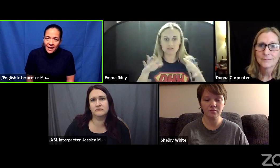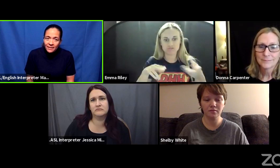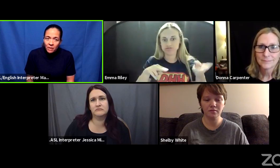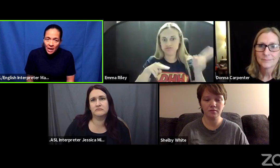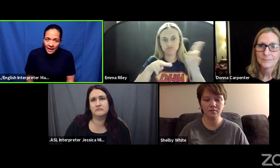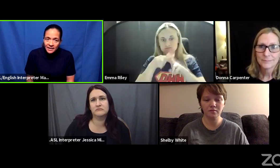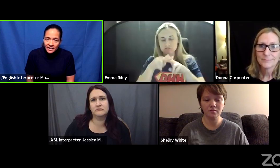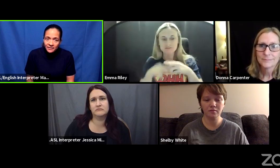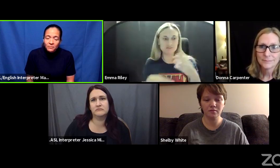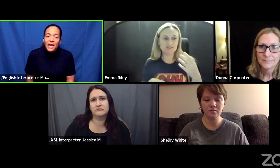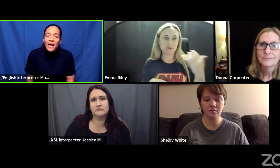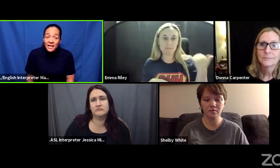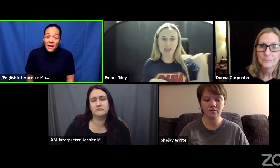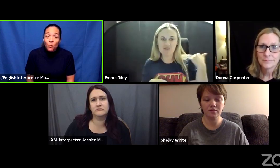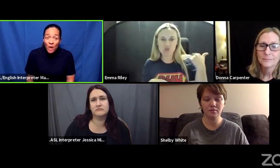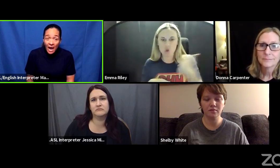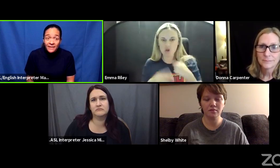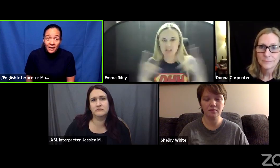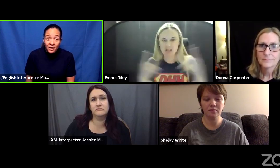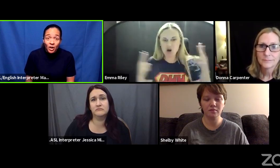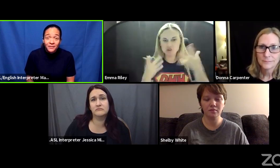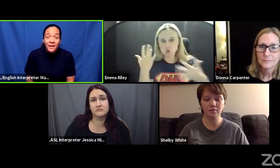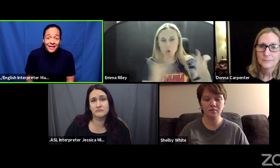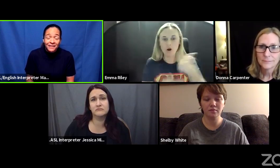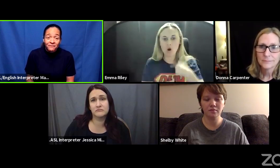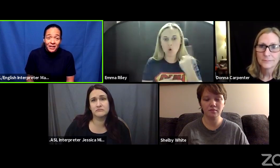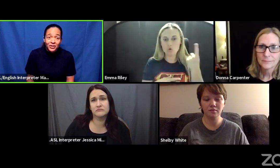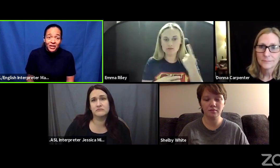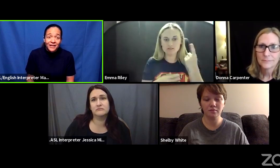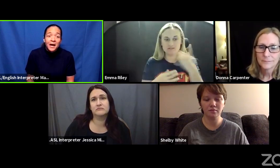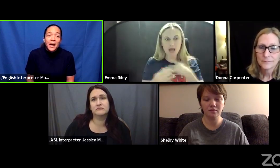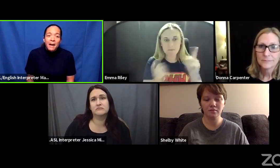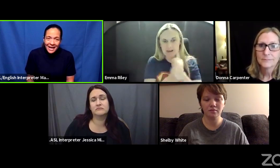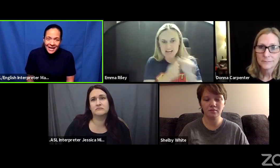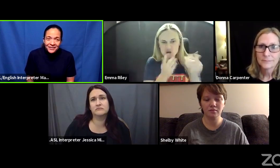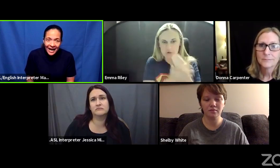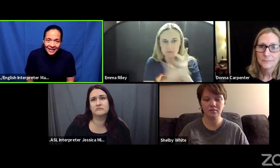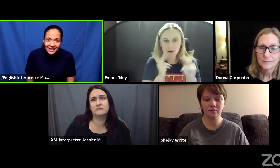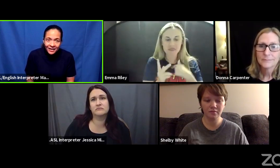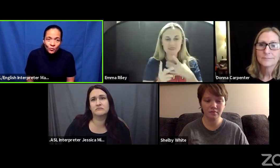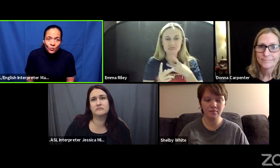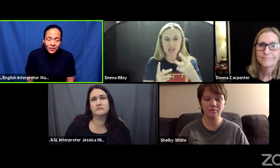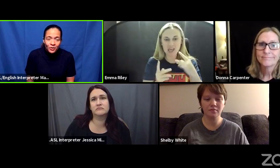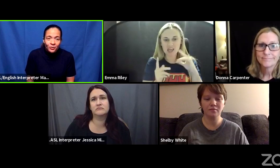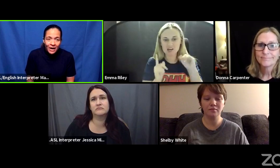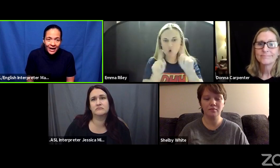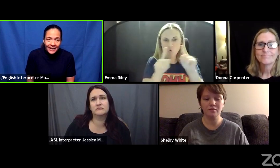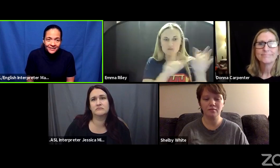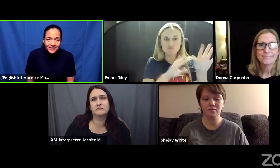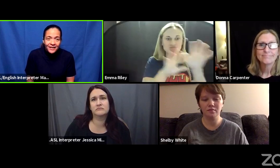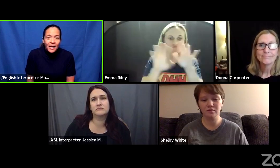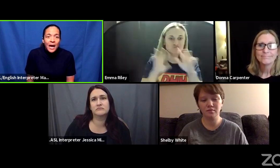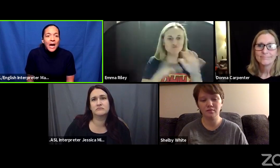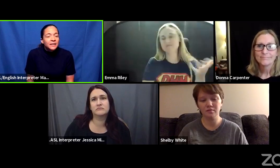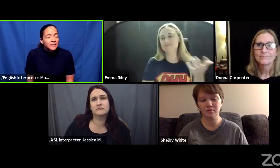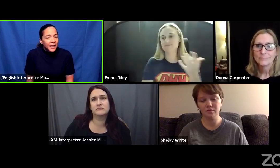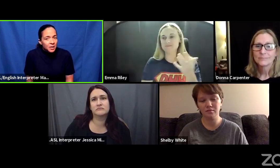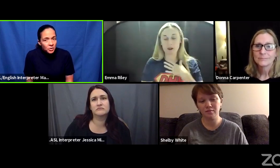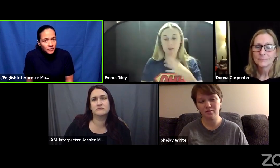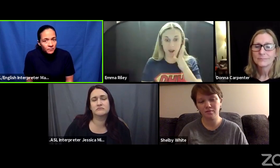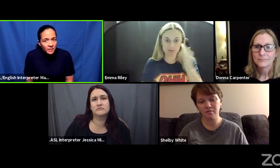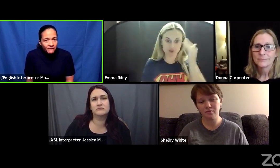related to my blindness. As I lost my vision, my anxiety was on the rise,